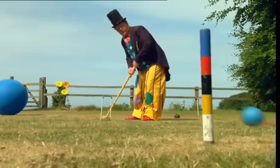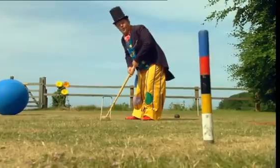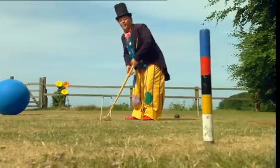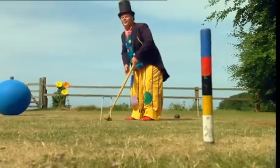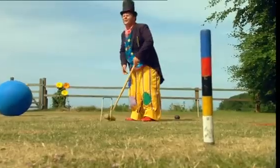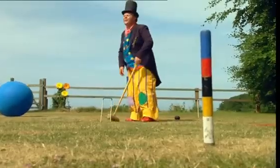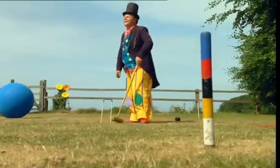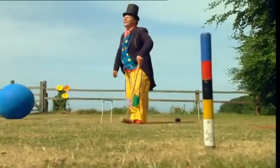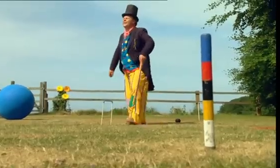Oh.